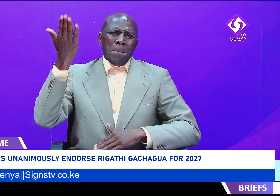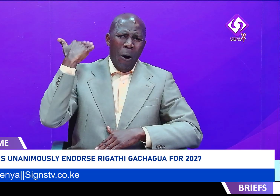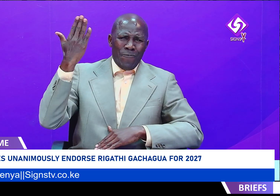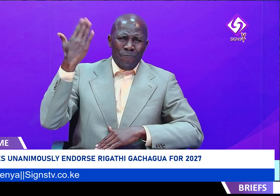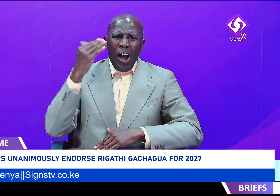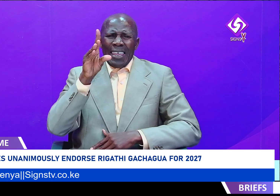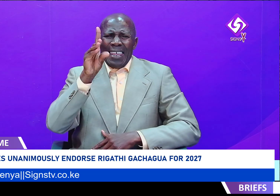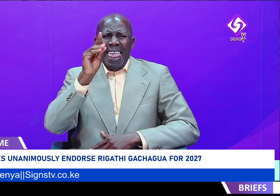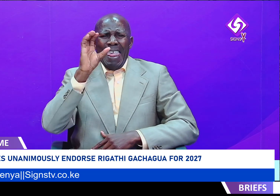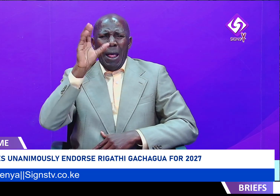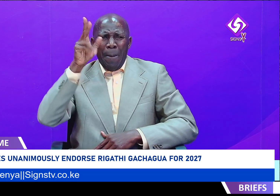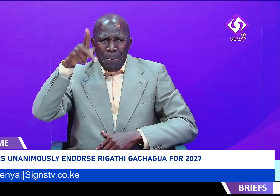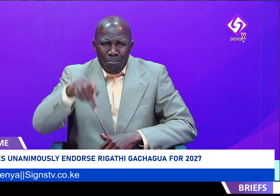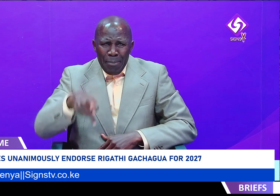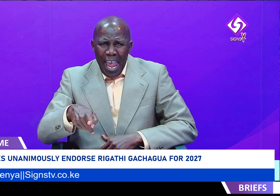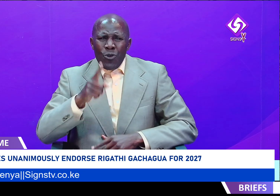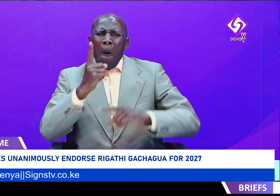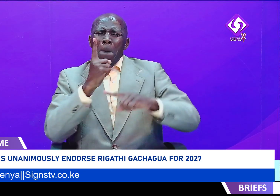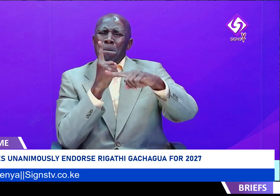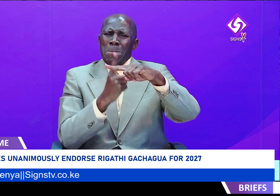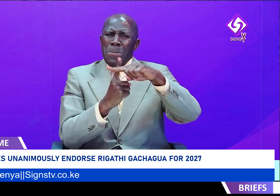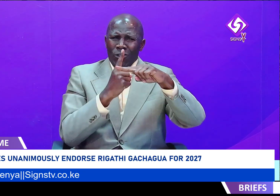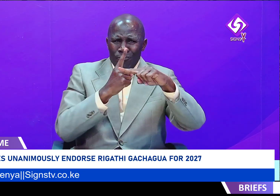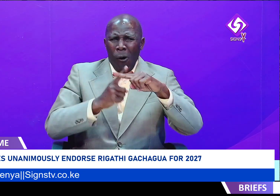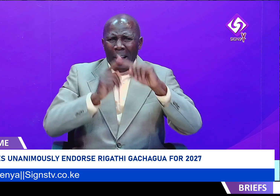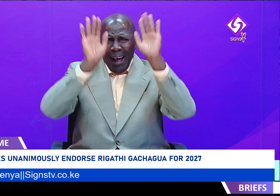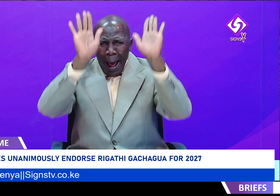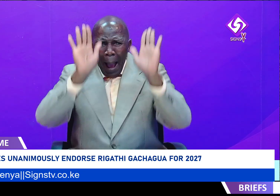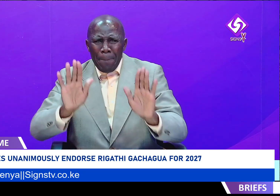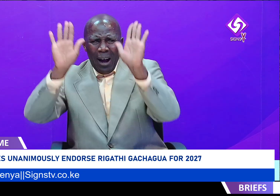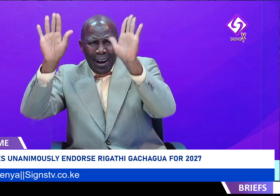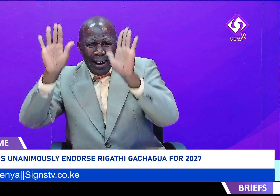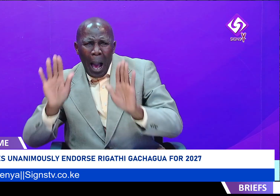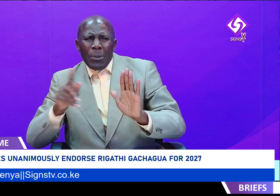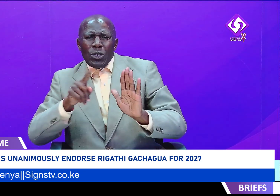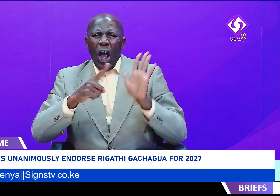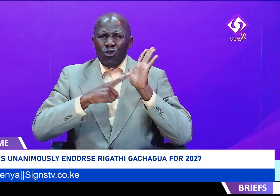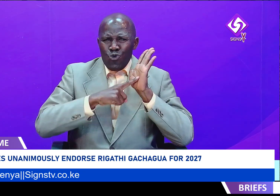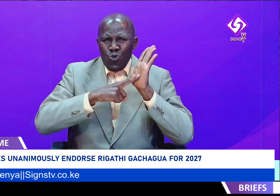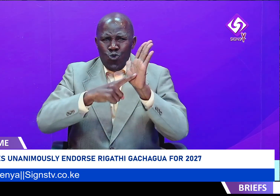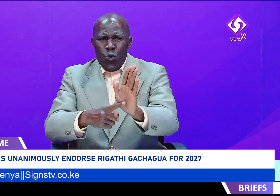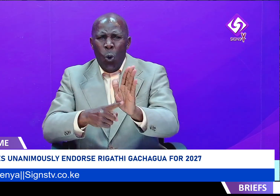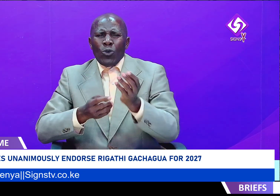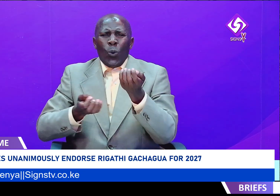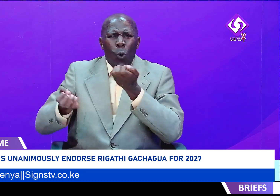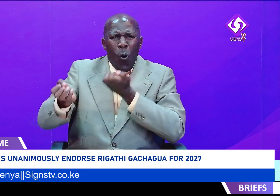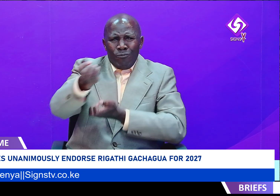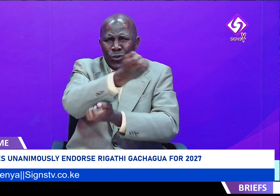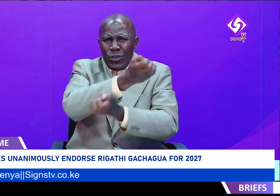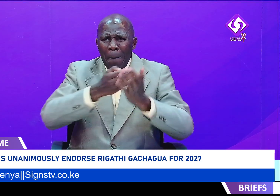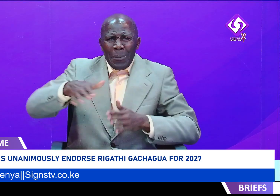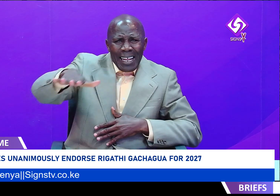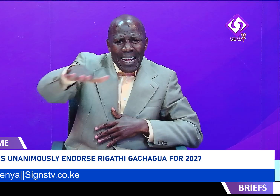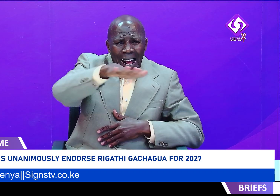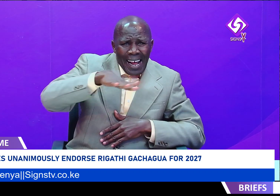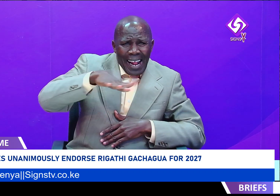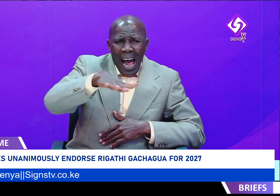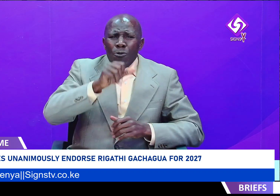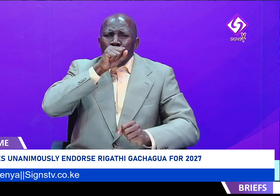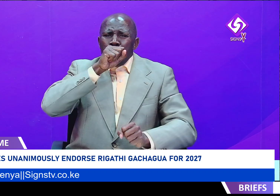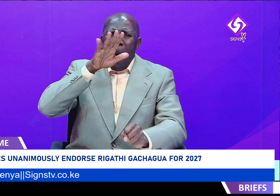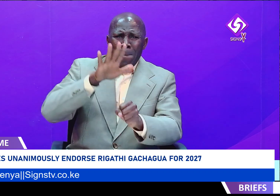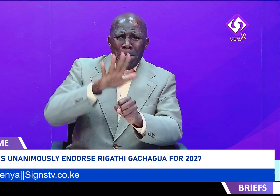to make Gachagua the party's candidate, formally launching his bid